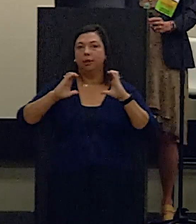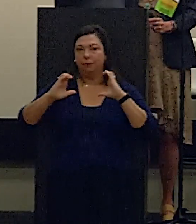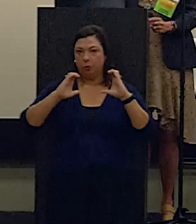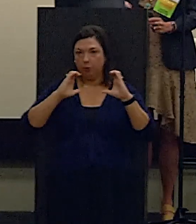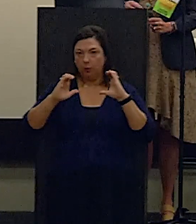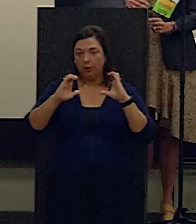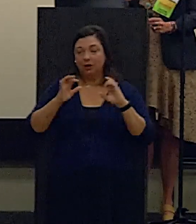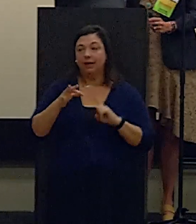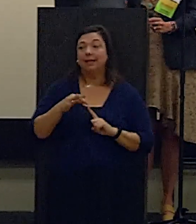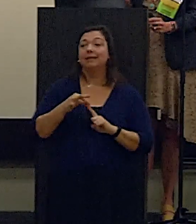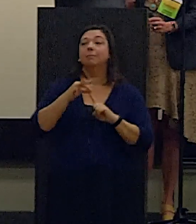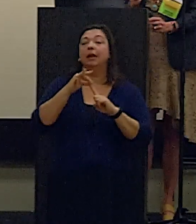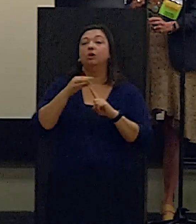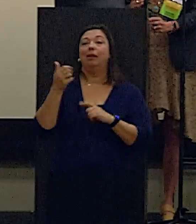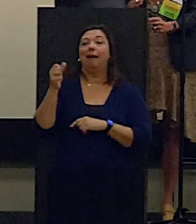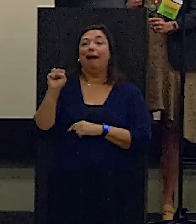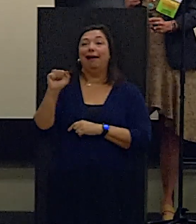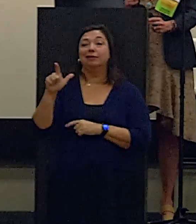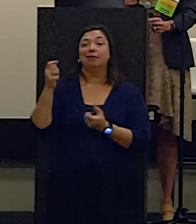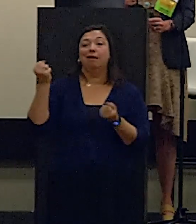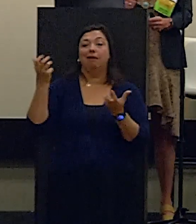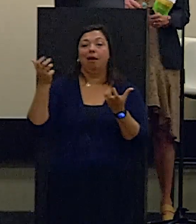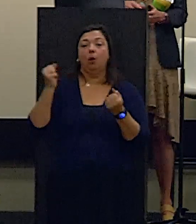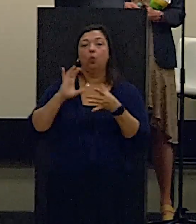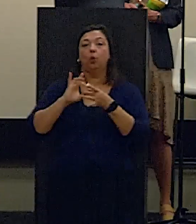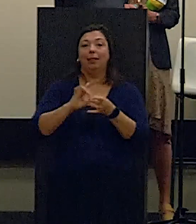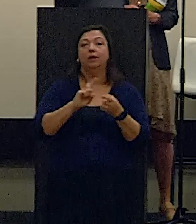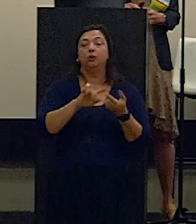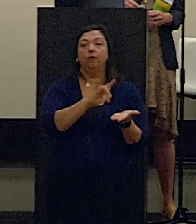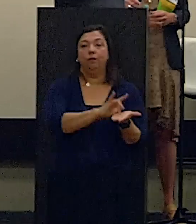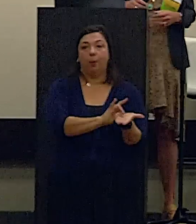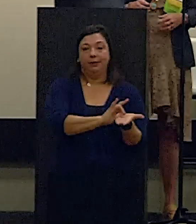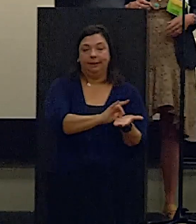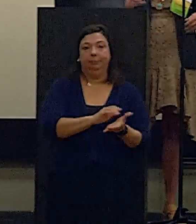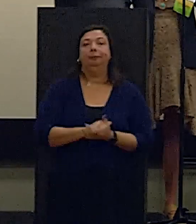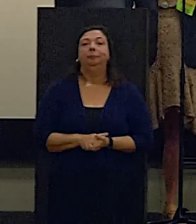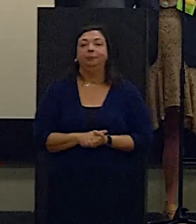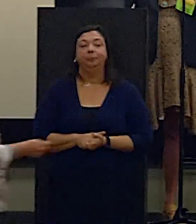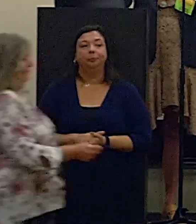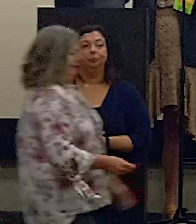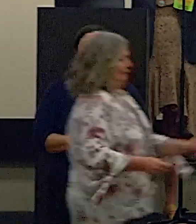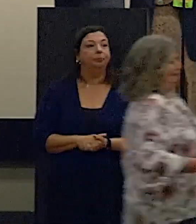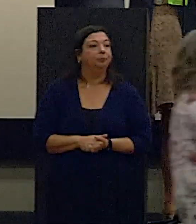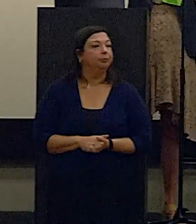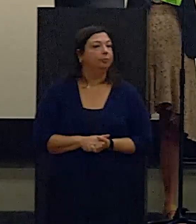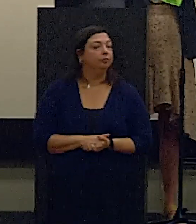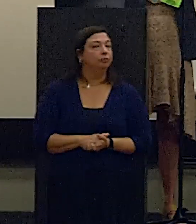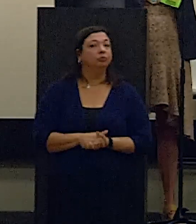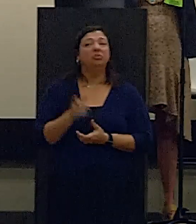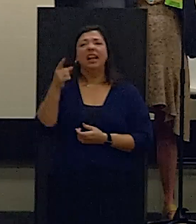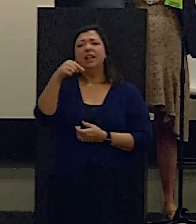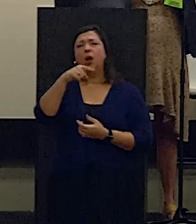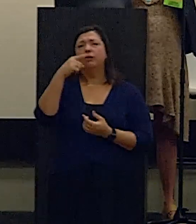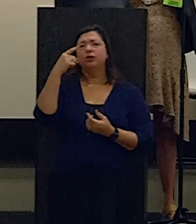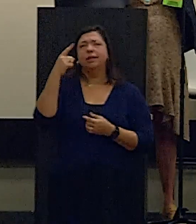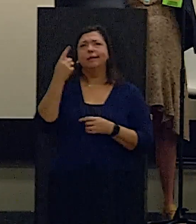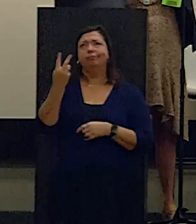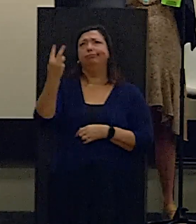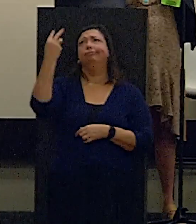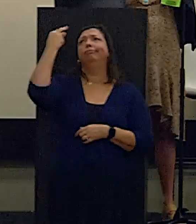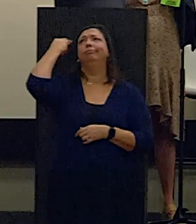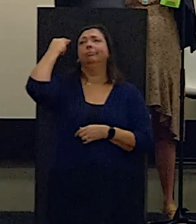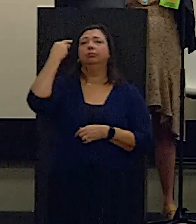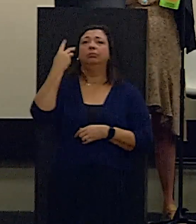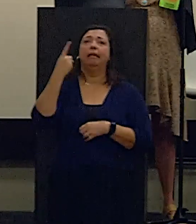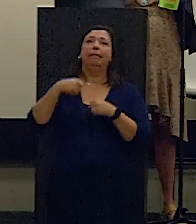and especially ASL when it comes to pharmacy. So I want you all to just think back. The